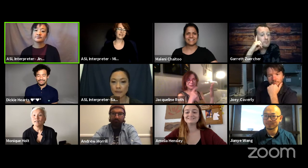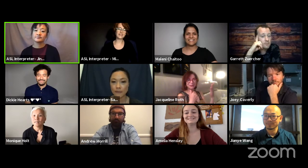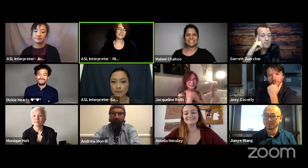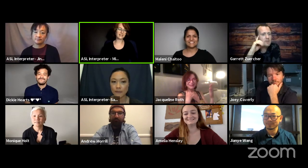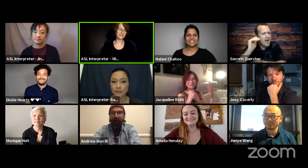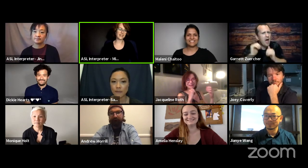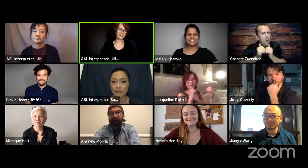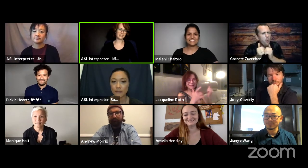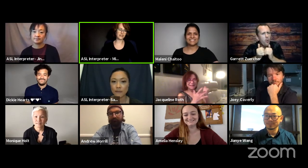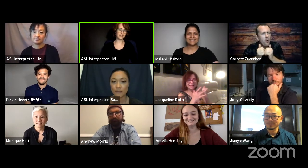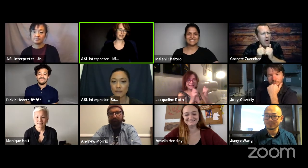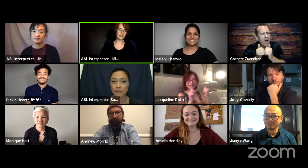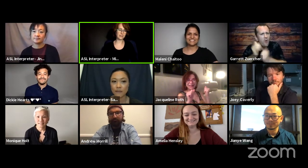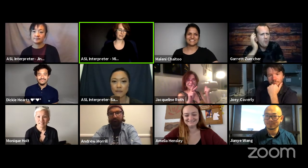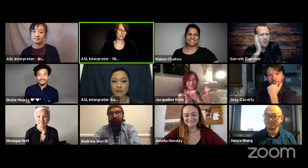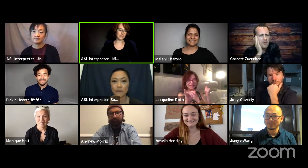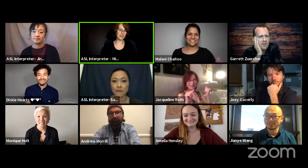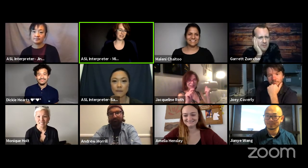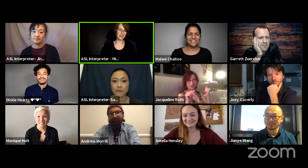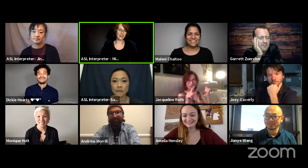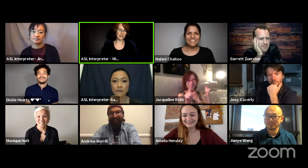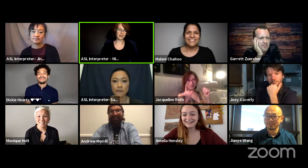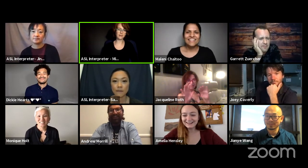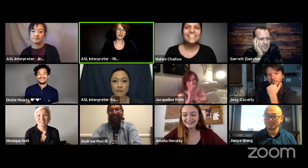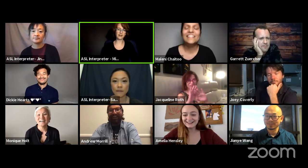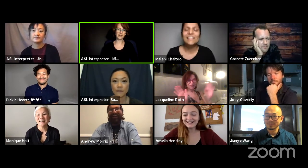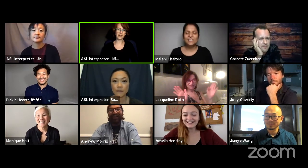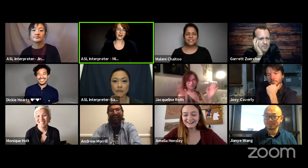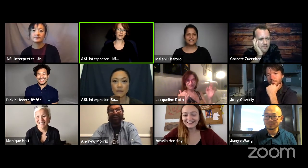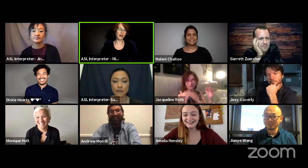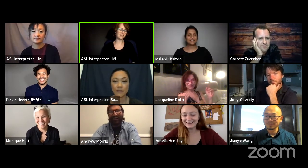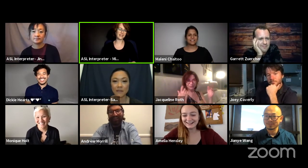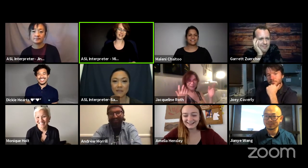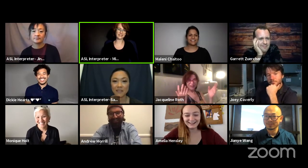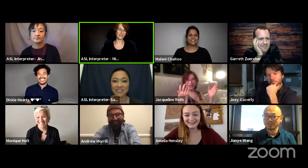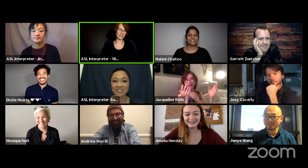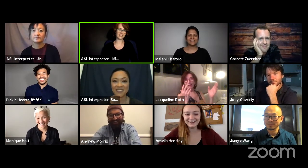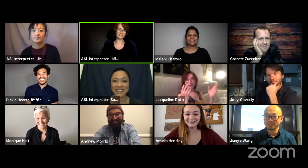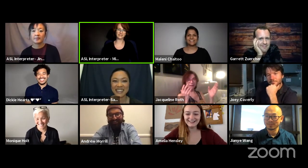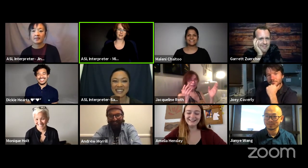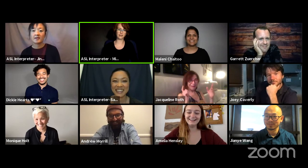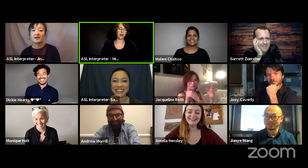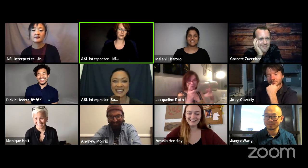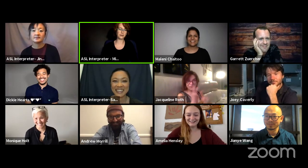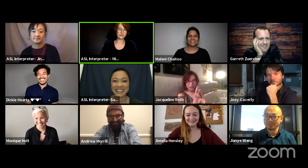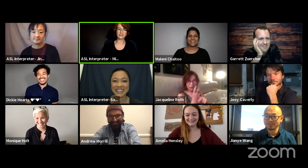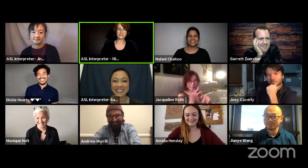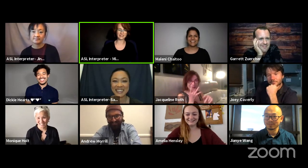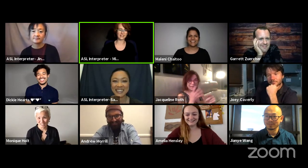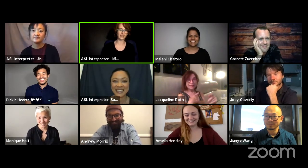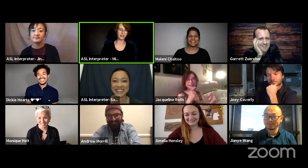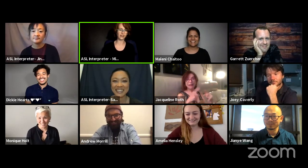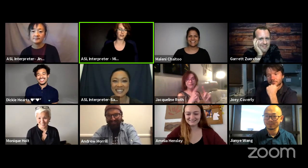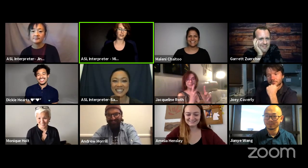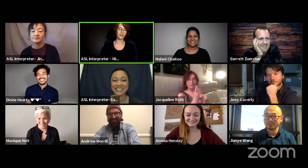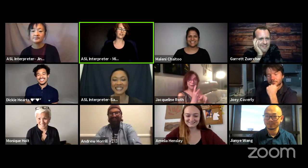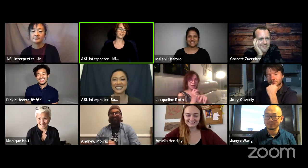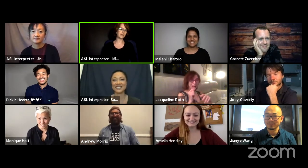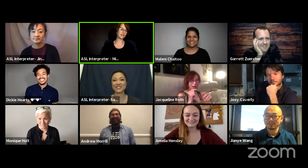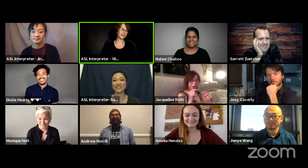Really, the technological aspect for me, I'm not tech savvy. I'm not what you would call tech savvy at all. So figuring